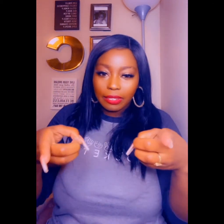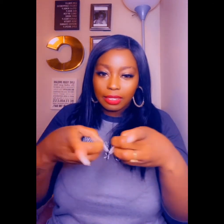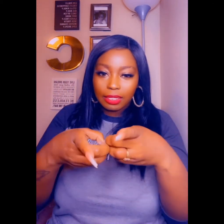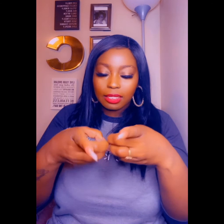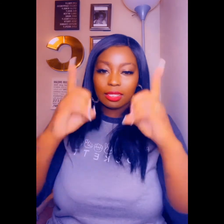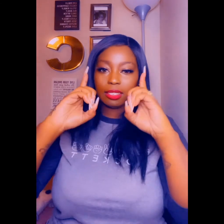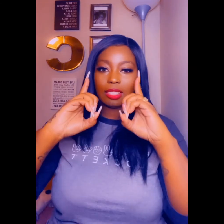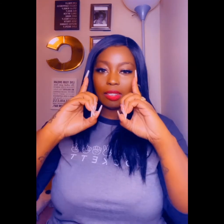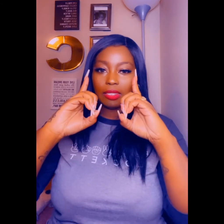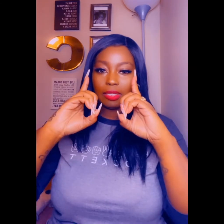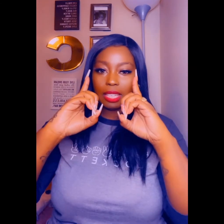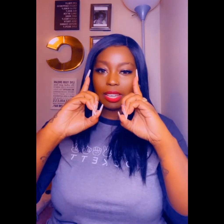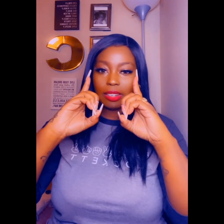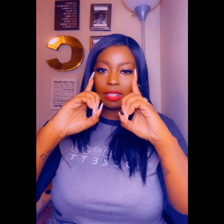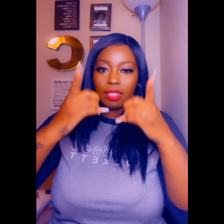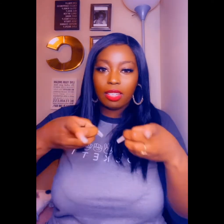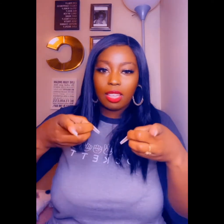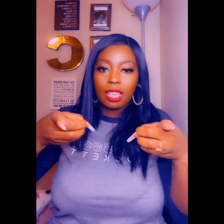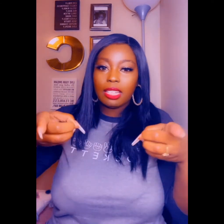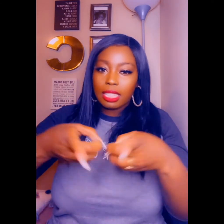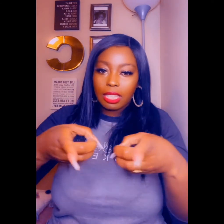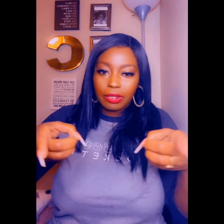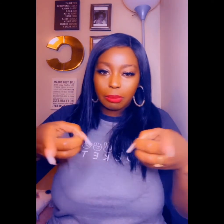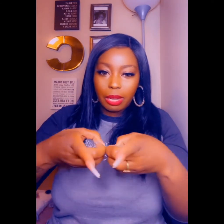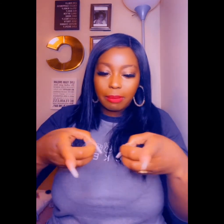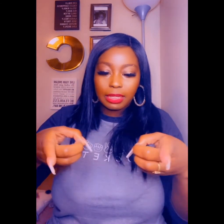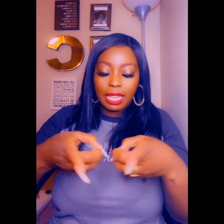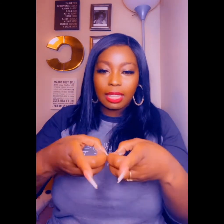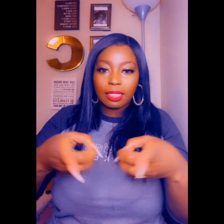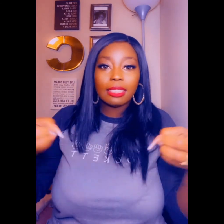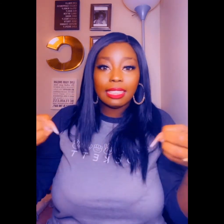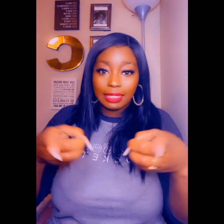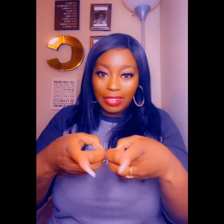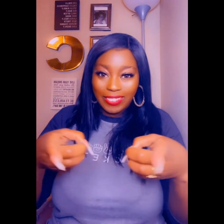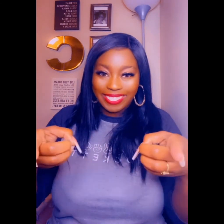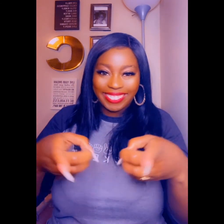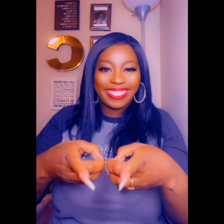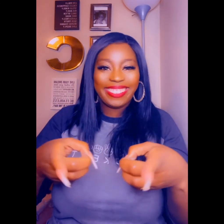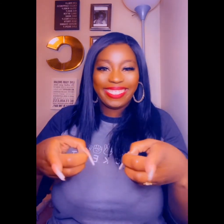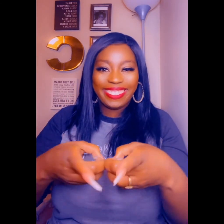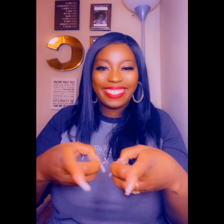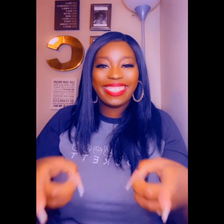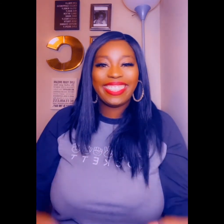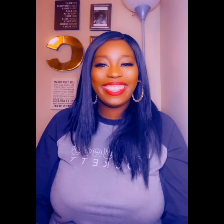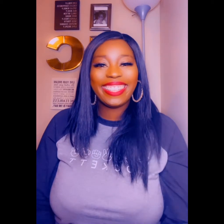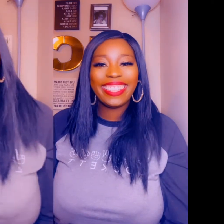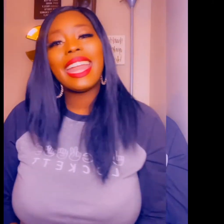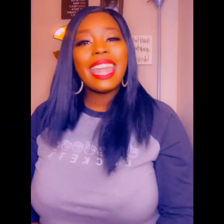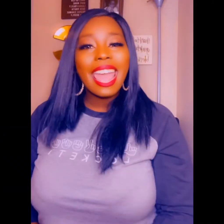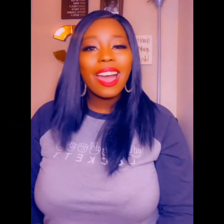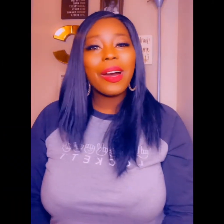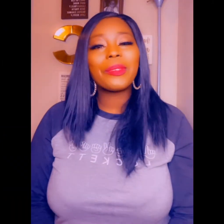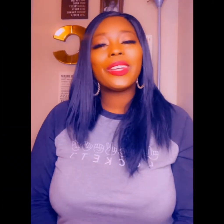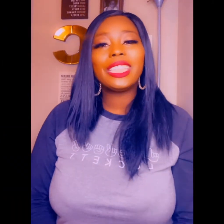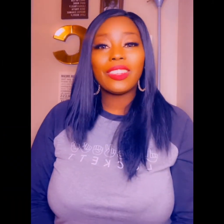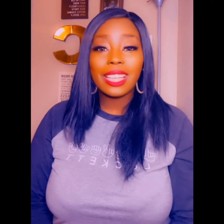Desserts. So here, desserts. Bring them in together. Desserts. All right, now I'm going to show you